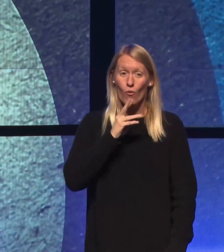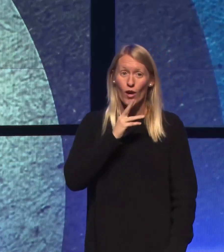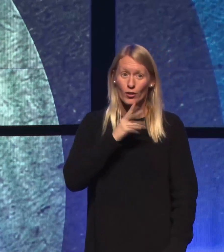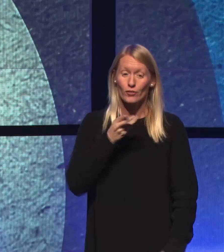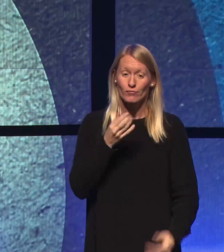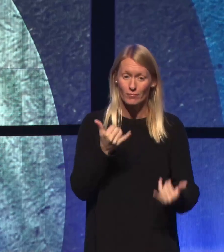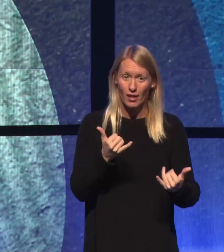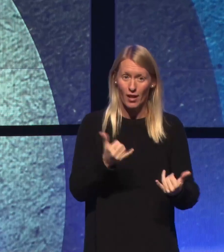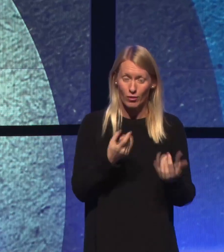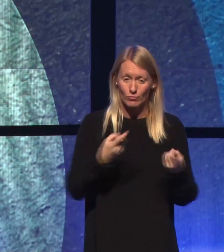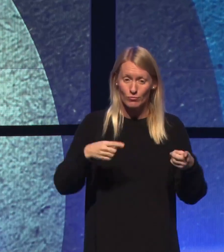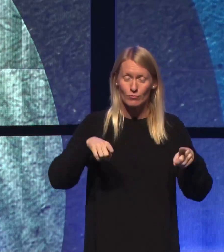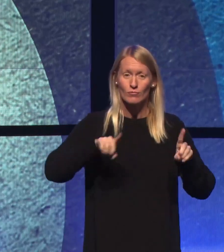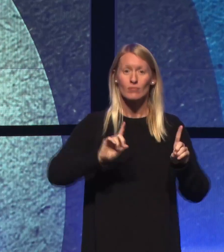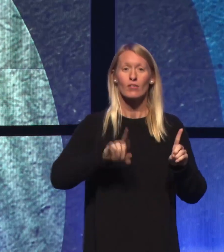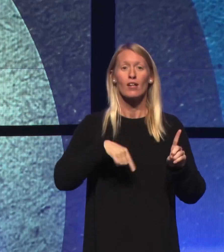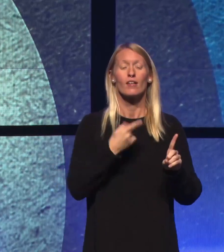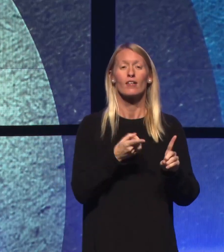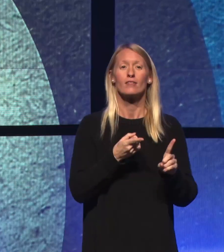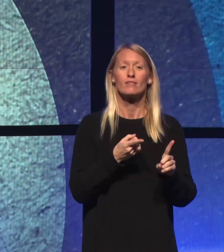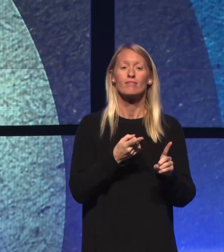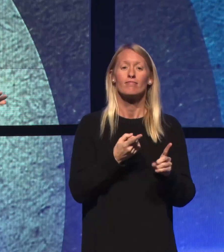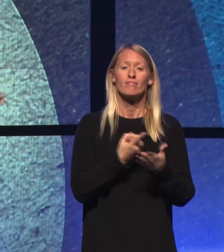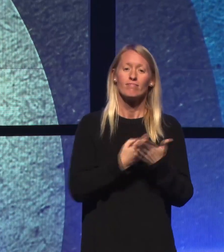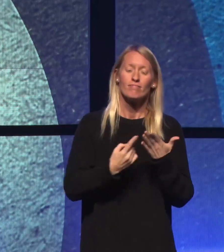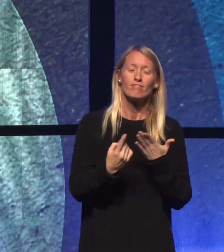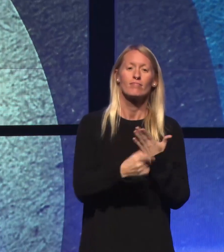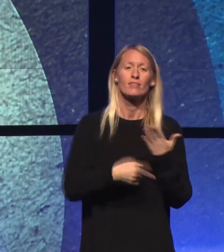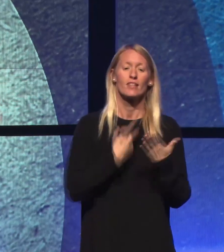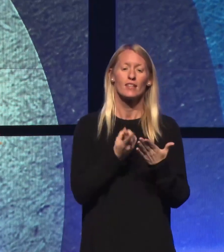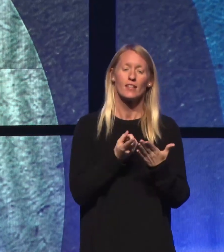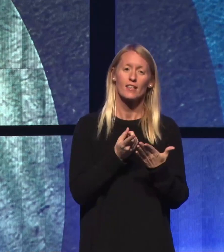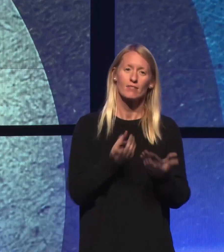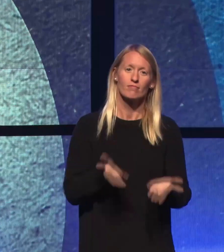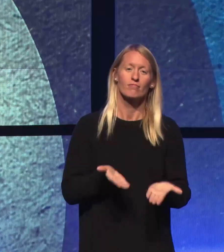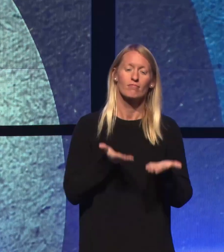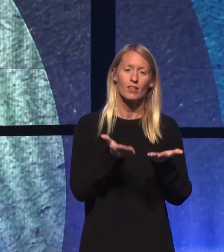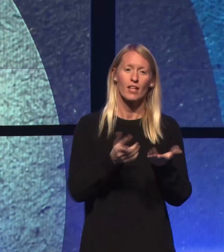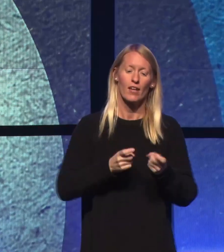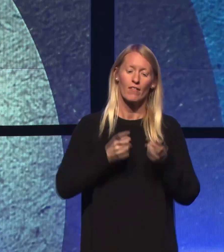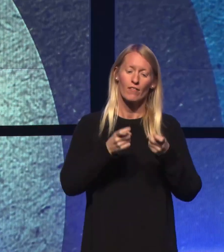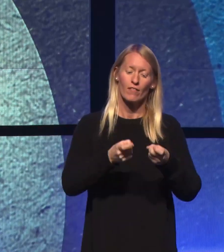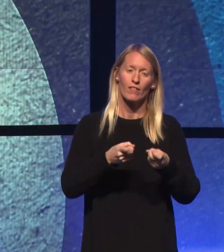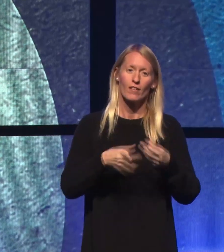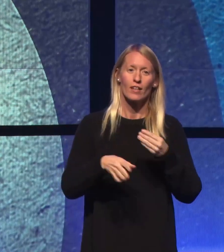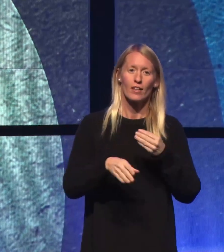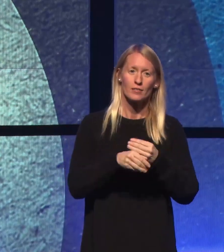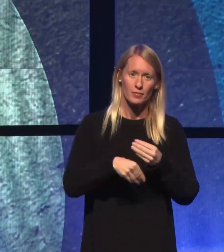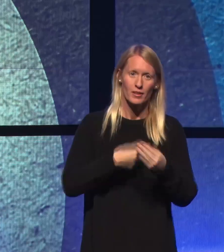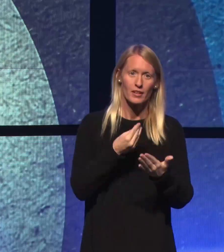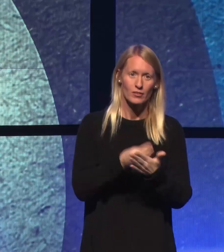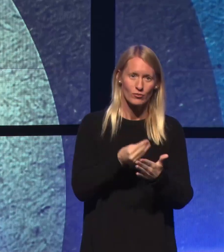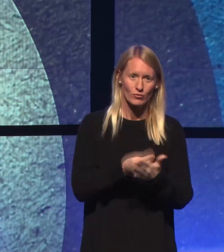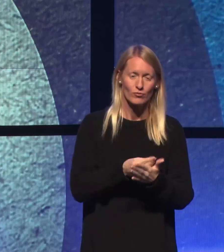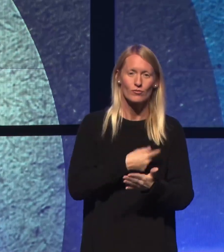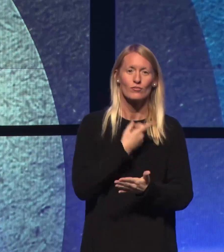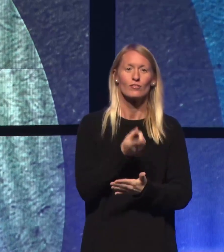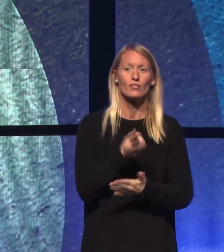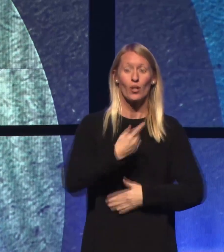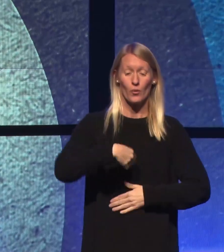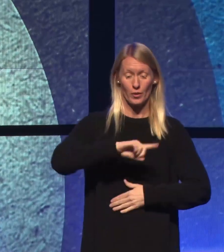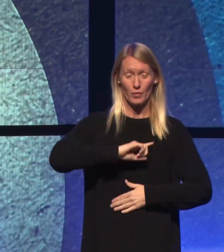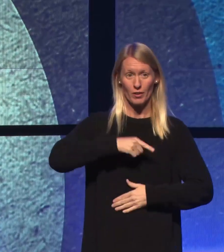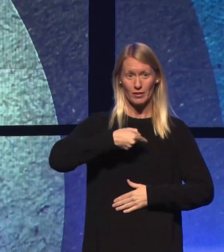week, give a little extra. So we call it the mothership, and it turns out there isn't one. It's just us. So we will be the ones who pay for the